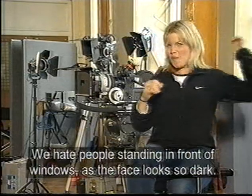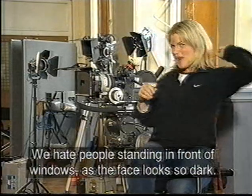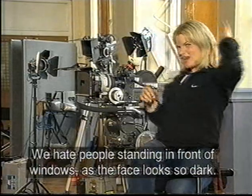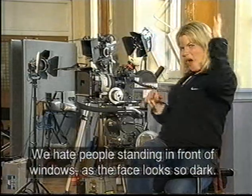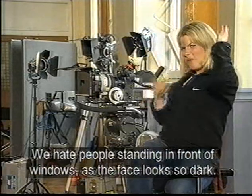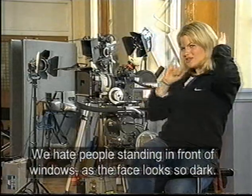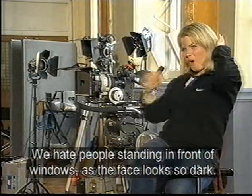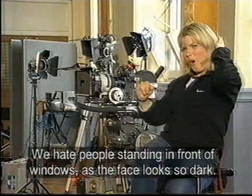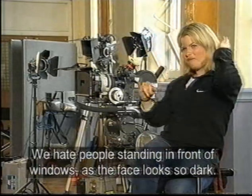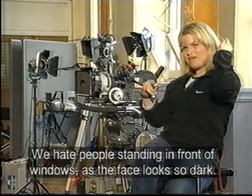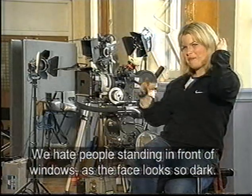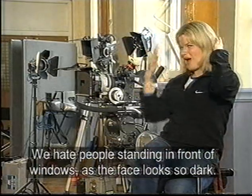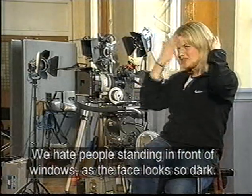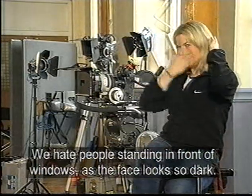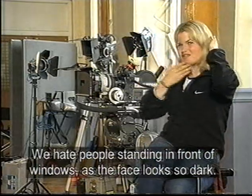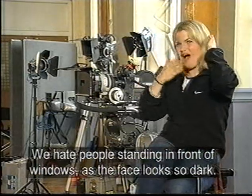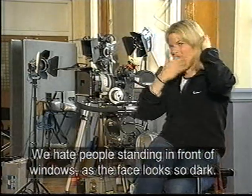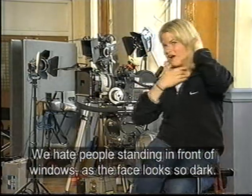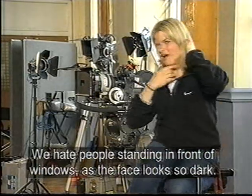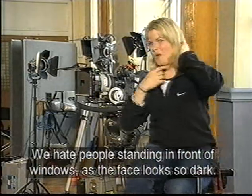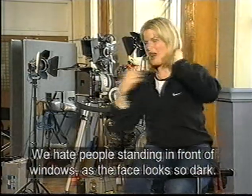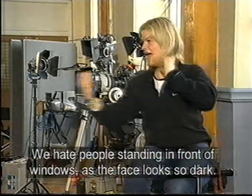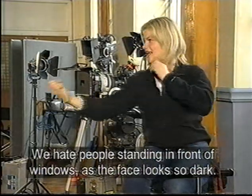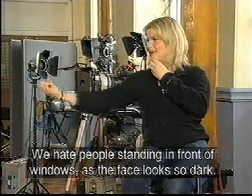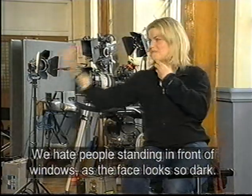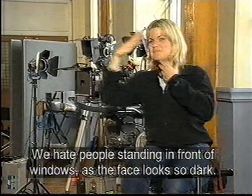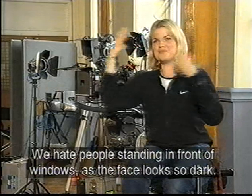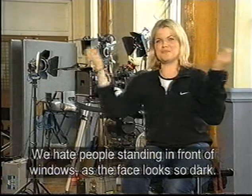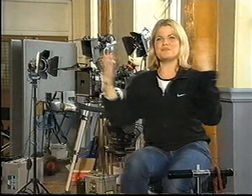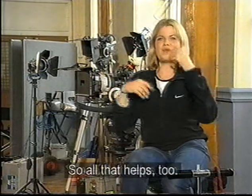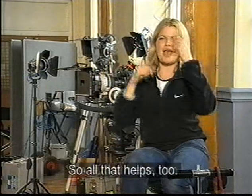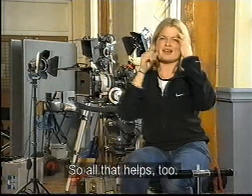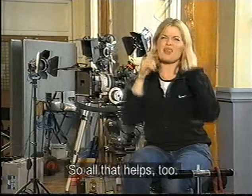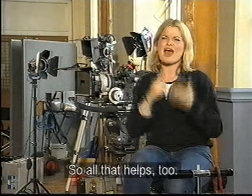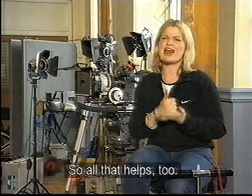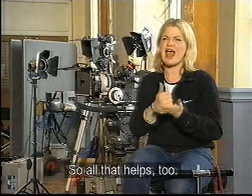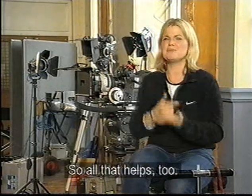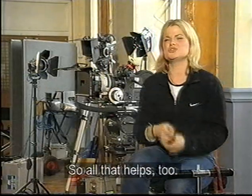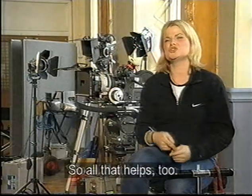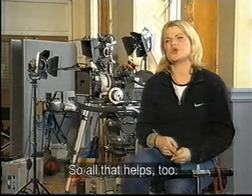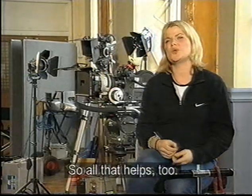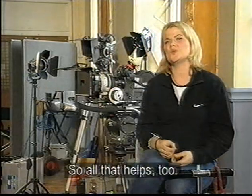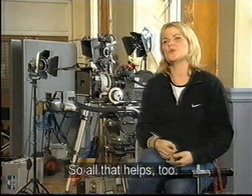it. Or people can dark cold. Why does that have to?